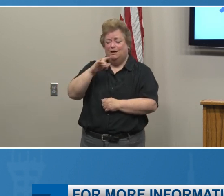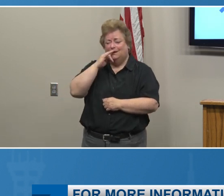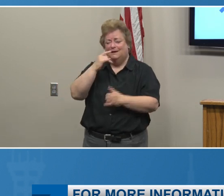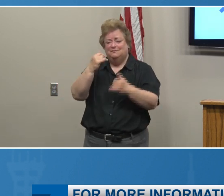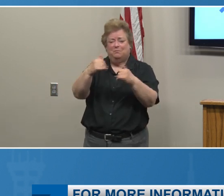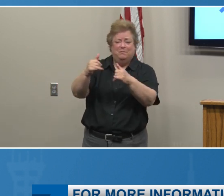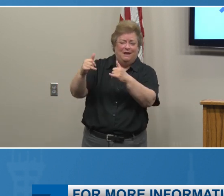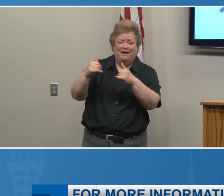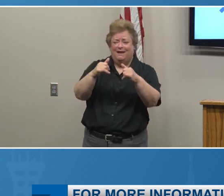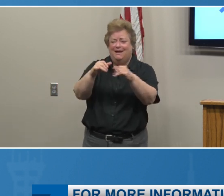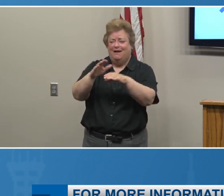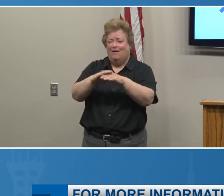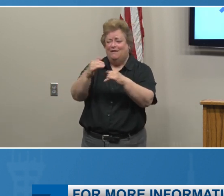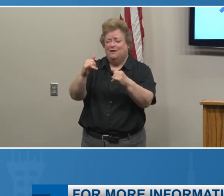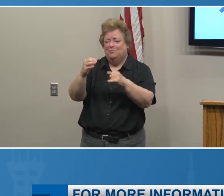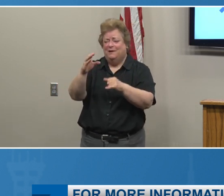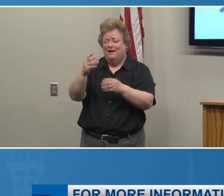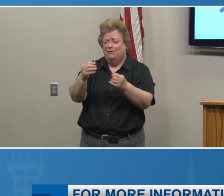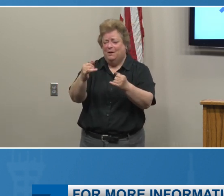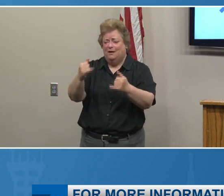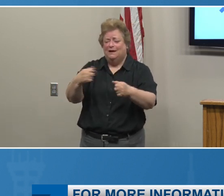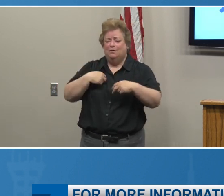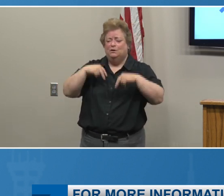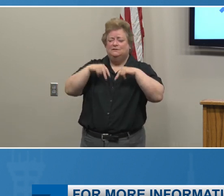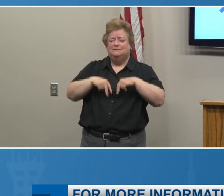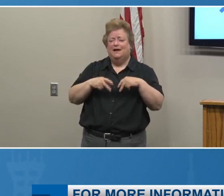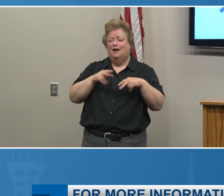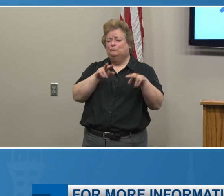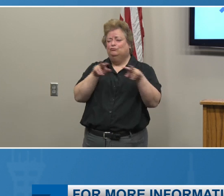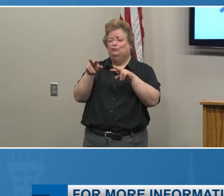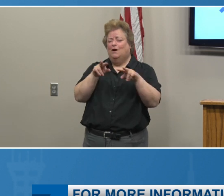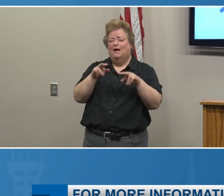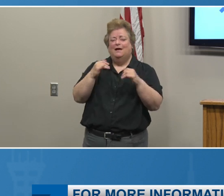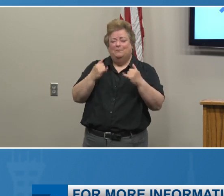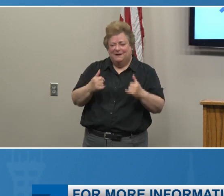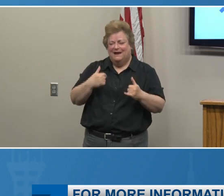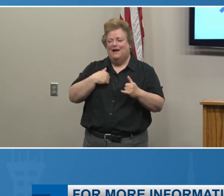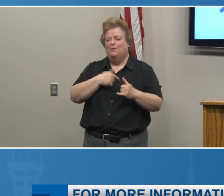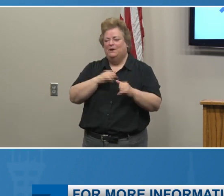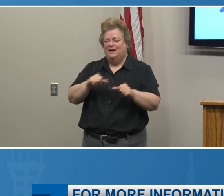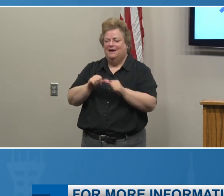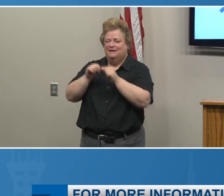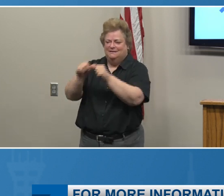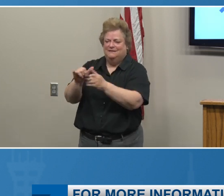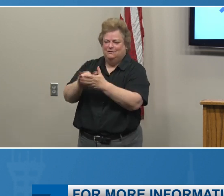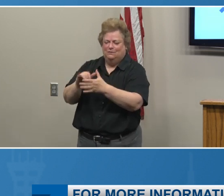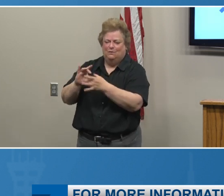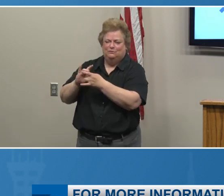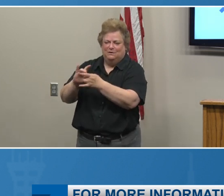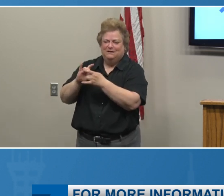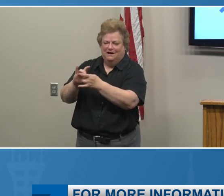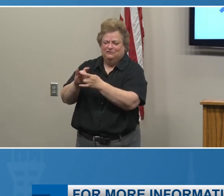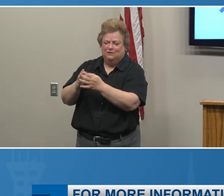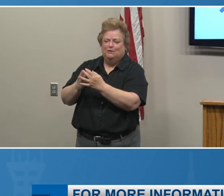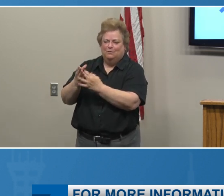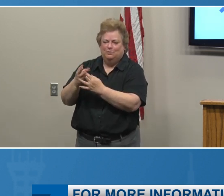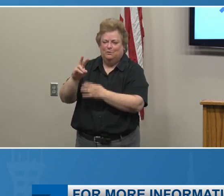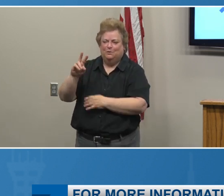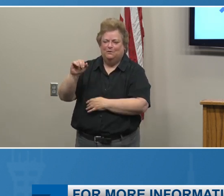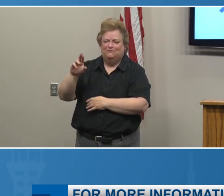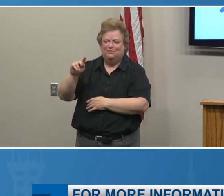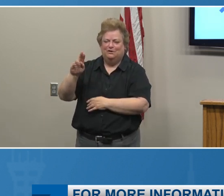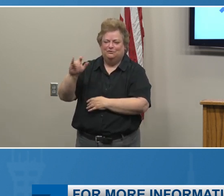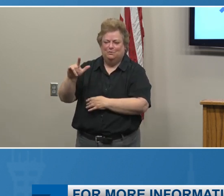walking into the school building and have a conversation those relationships are continuing to happen virtually through connections